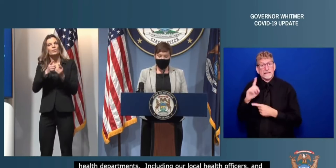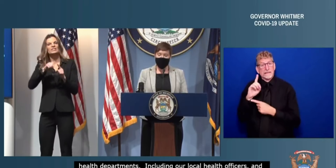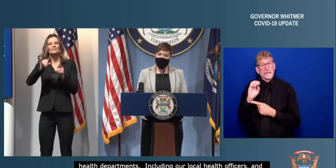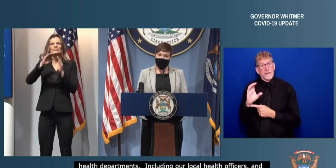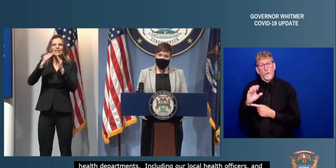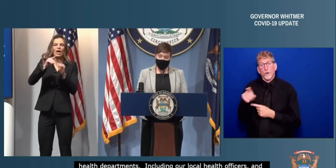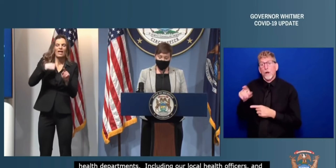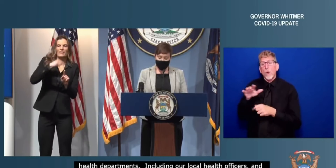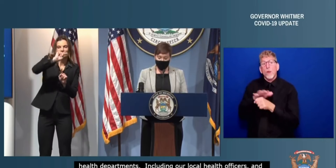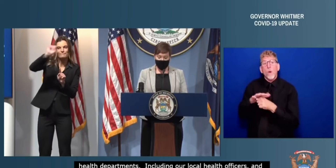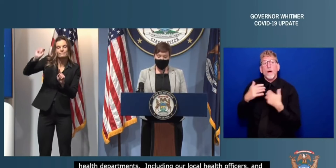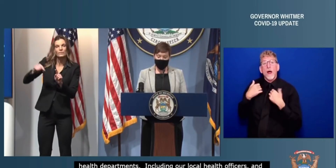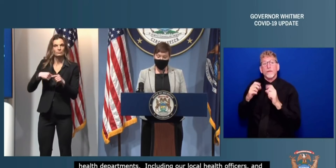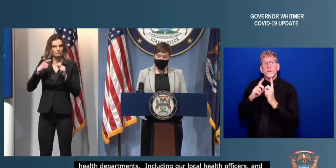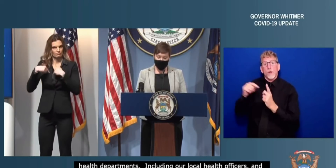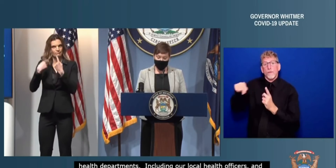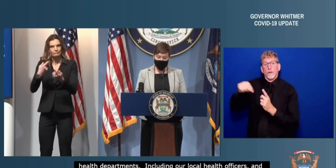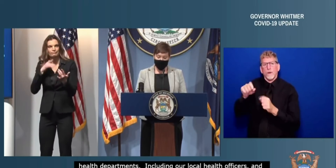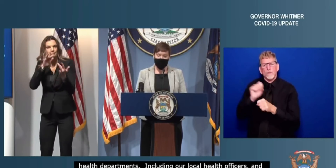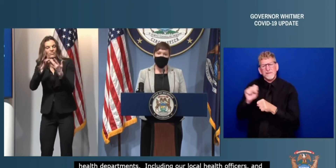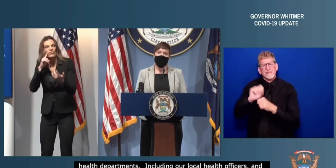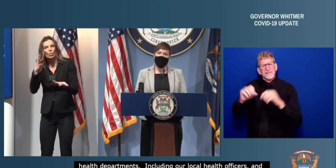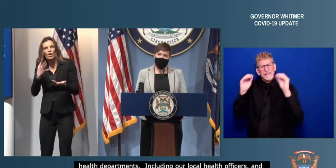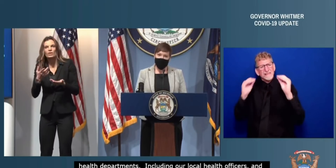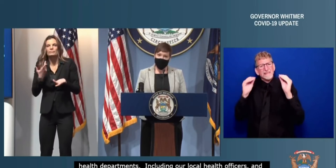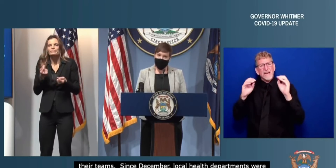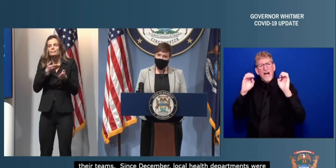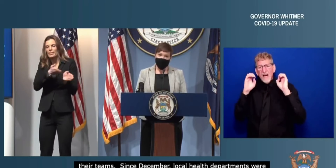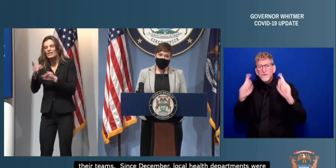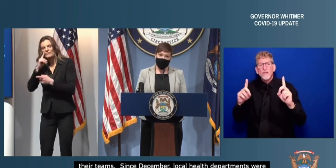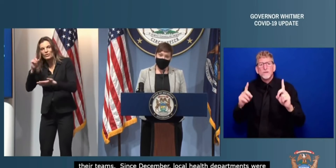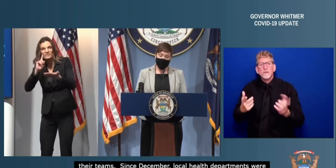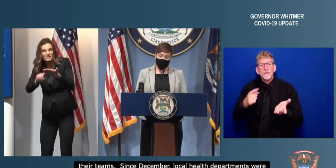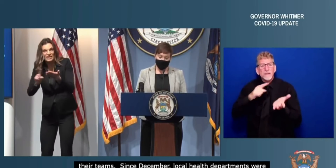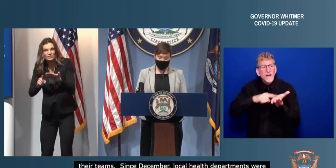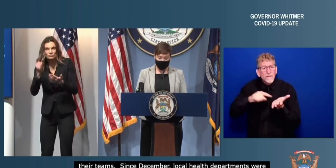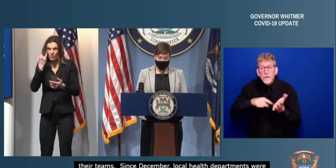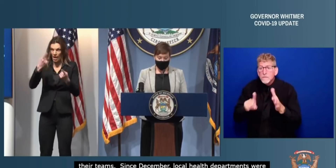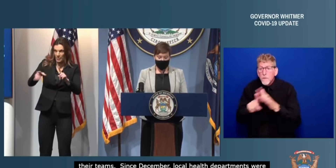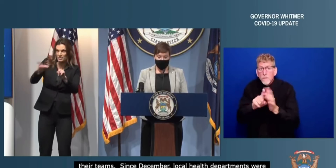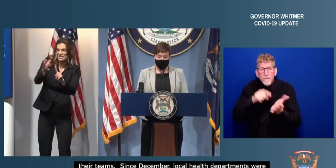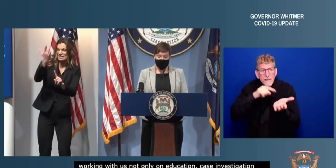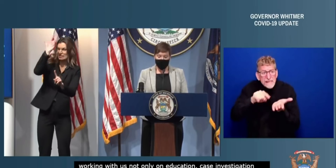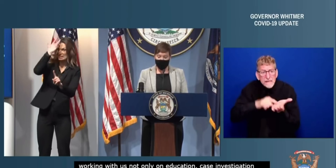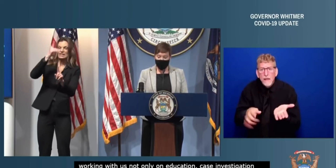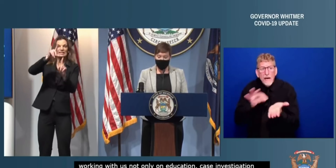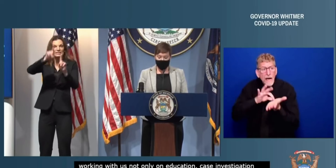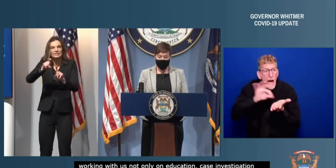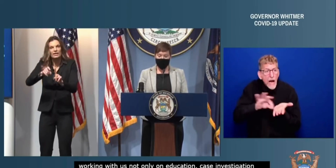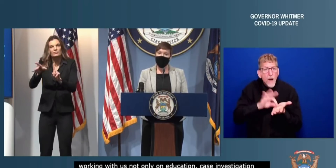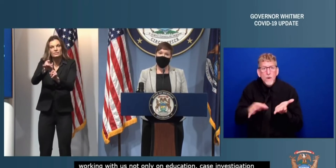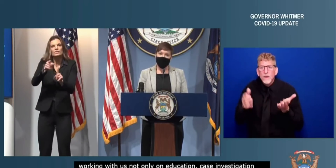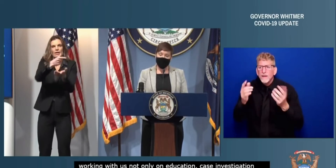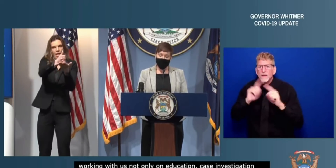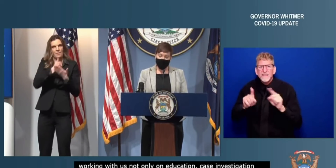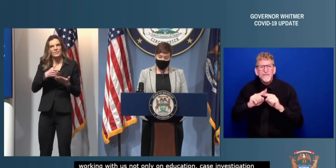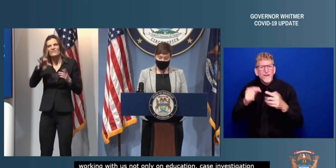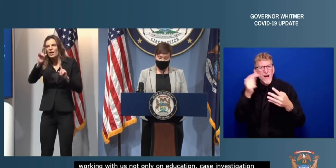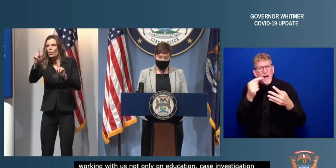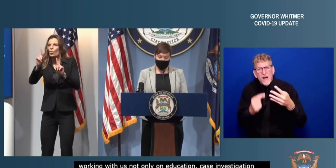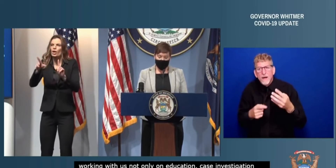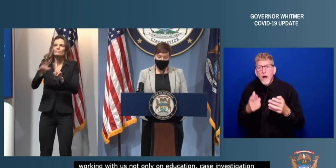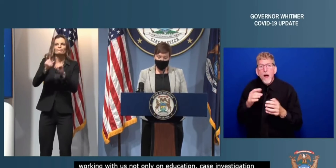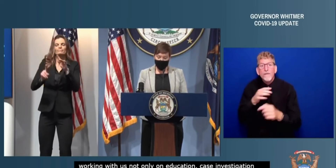education, case investigation, and contact tracing, but also on vaccine distribution, the most complex in our